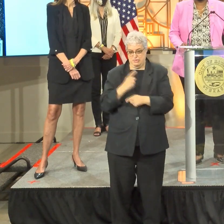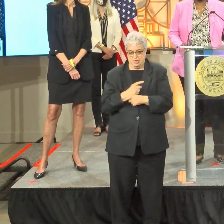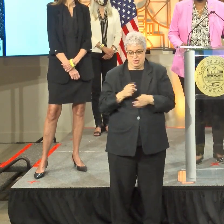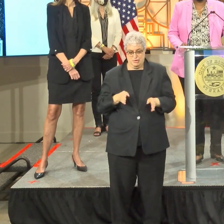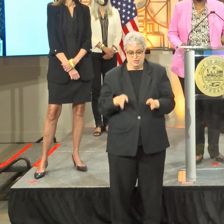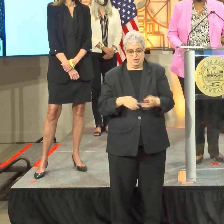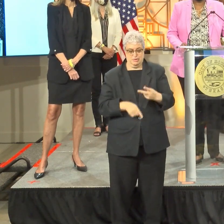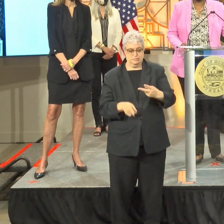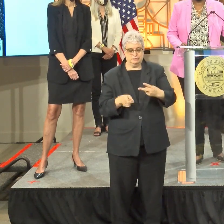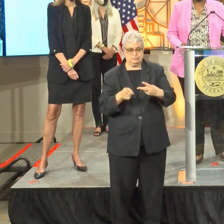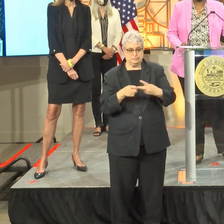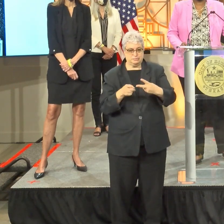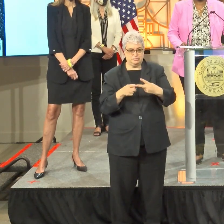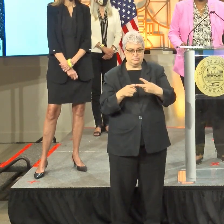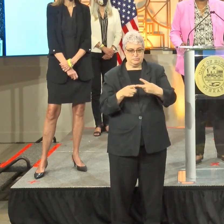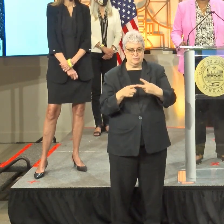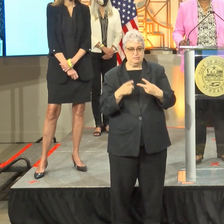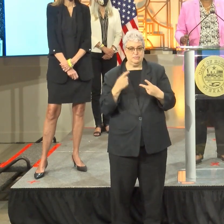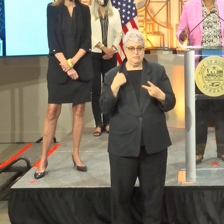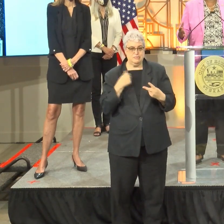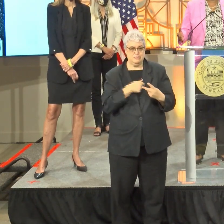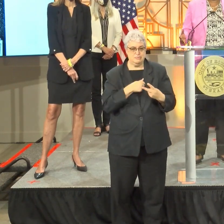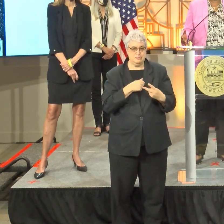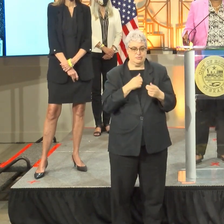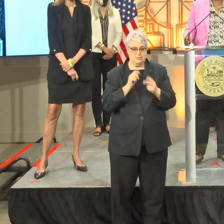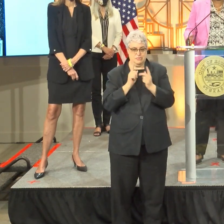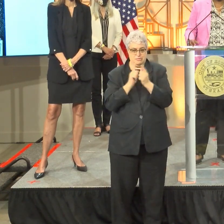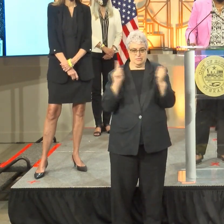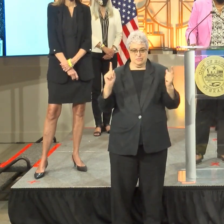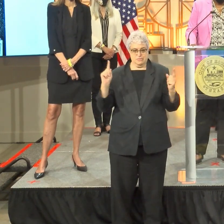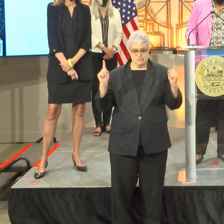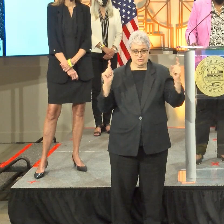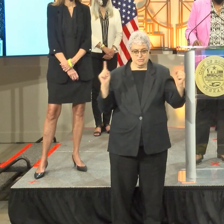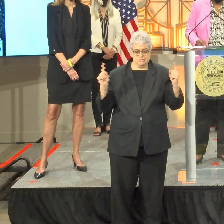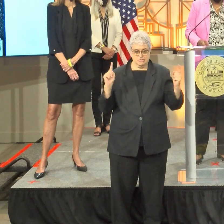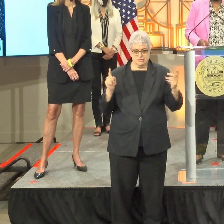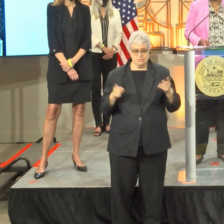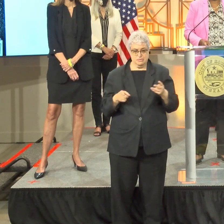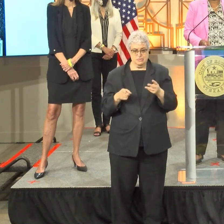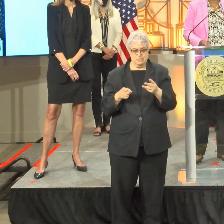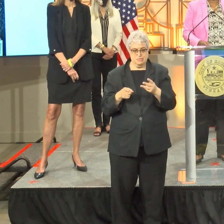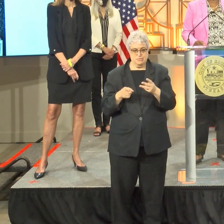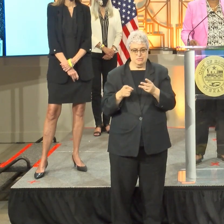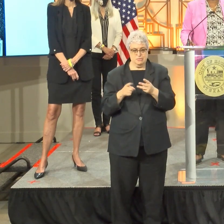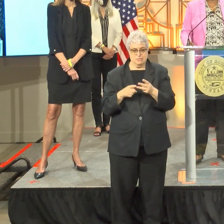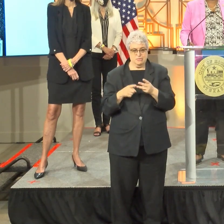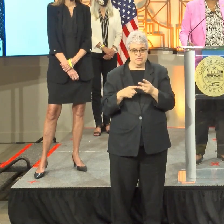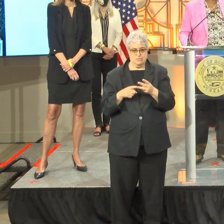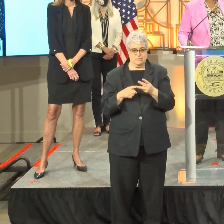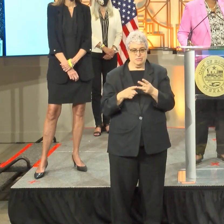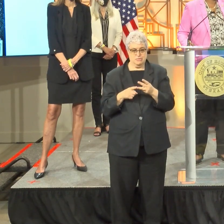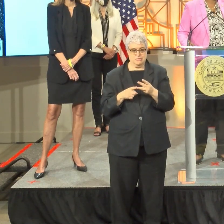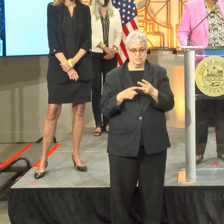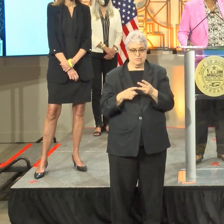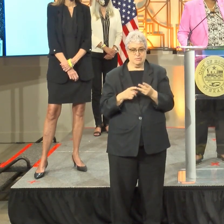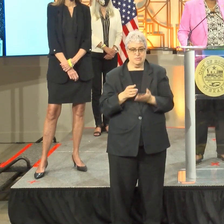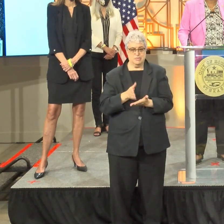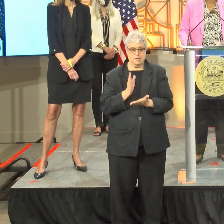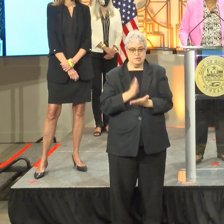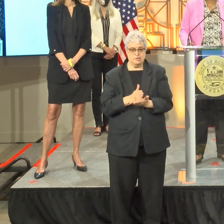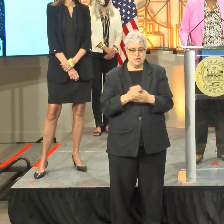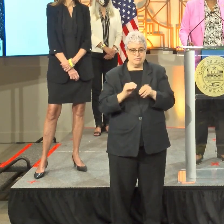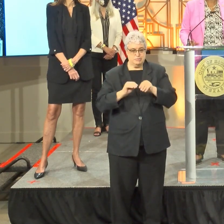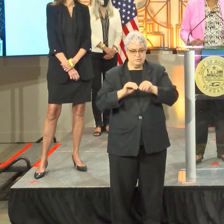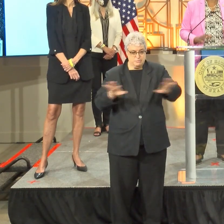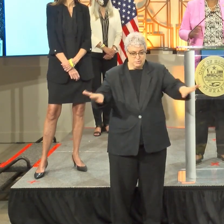Number two, make sure that we are social distancing. And then, of course, number three, let's stop the